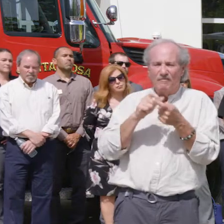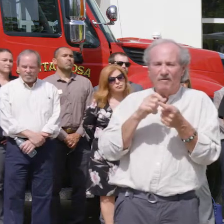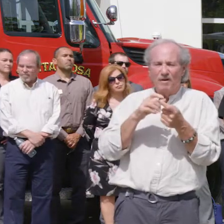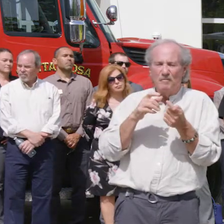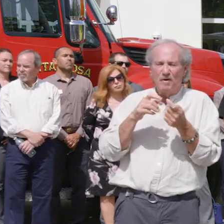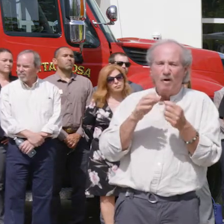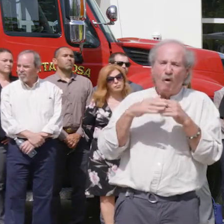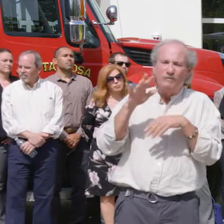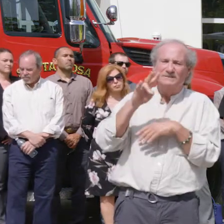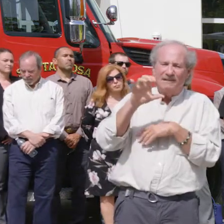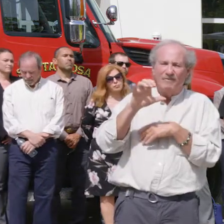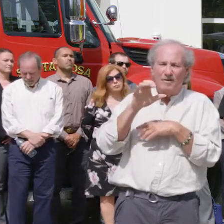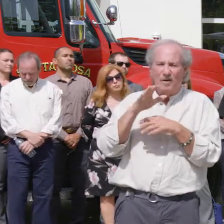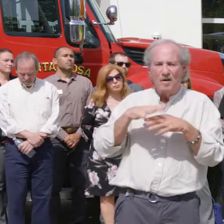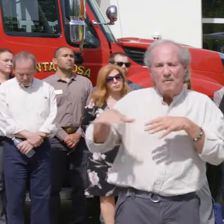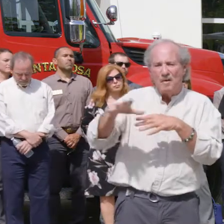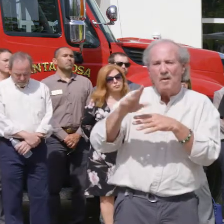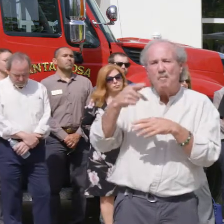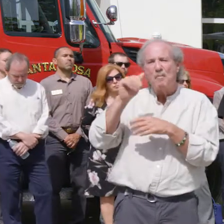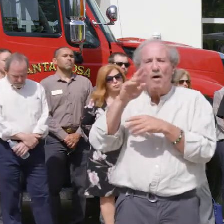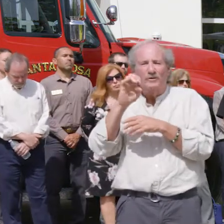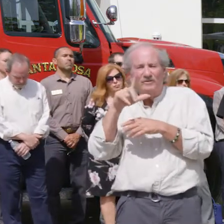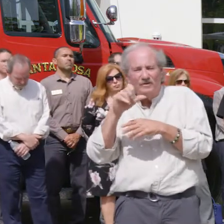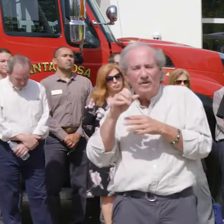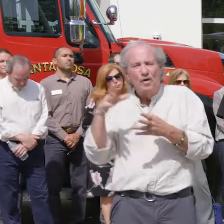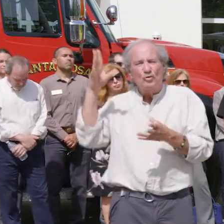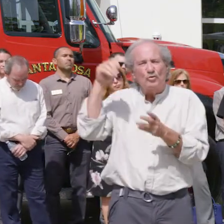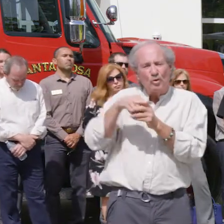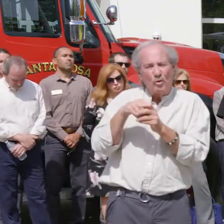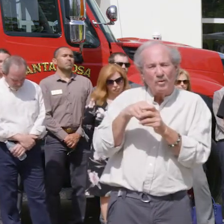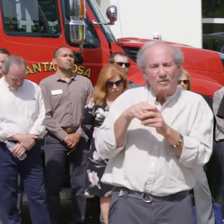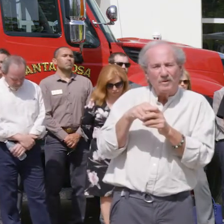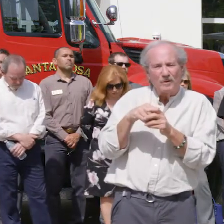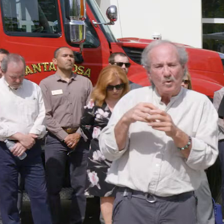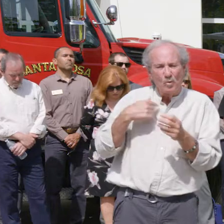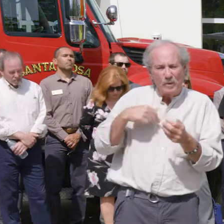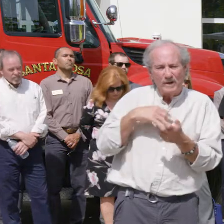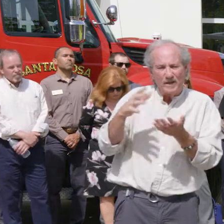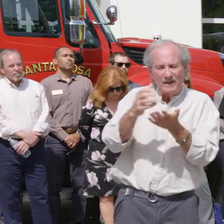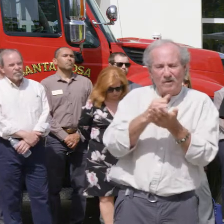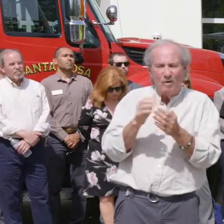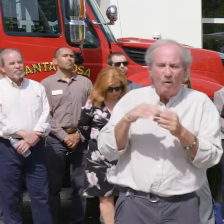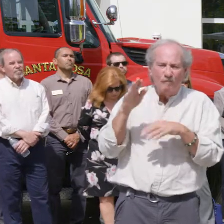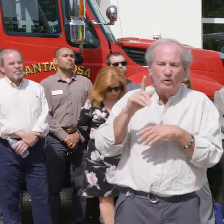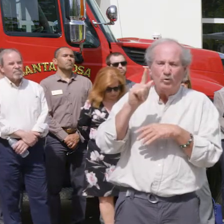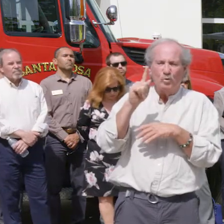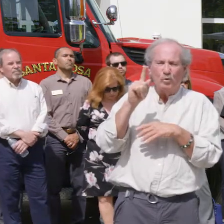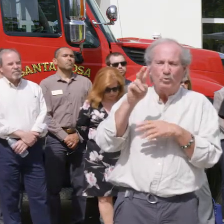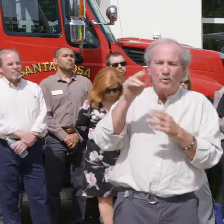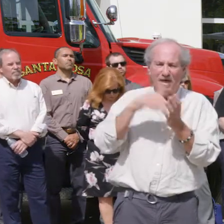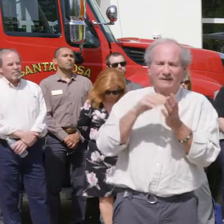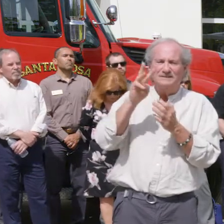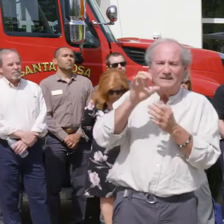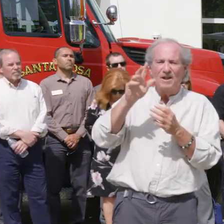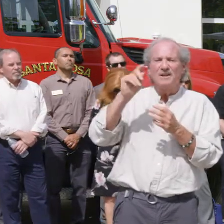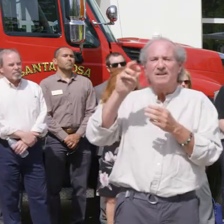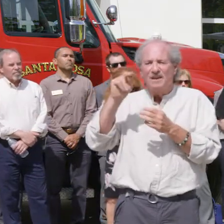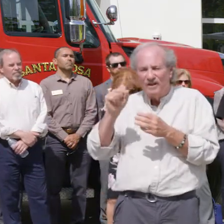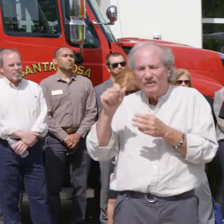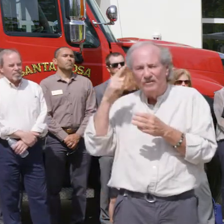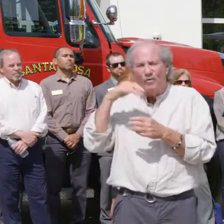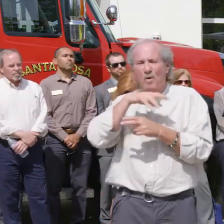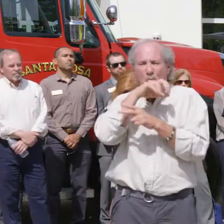over 700 parcels. In total, we collected over 2,600 tons of household